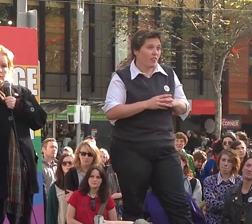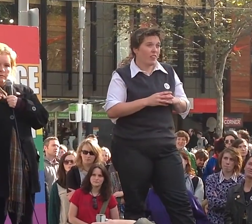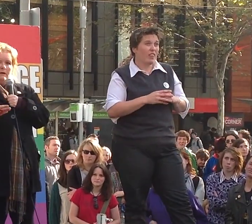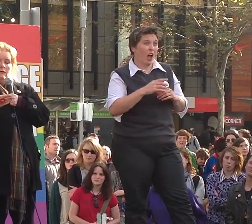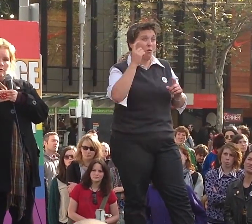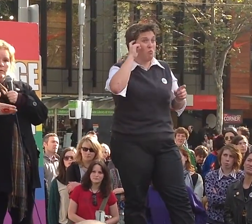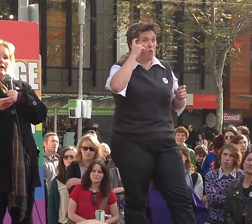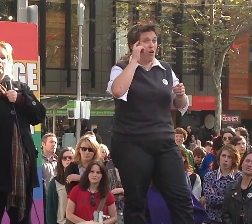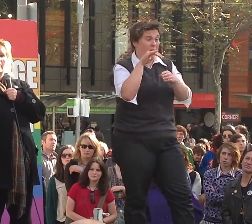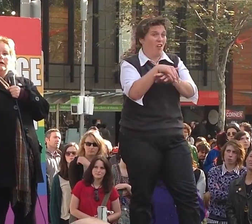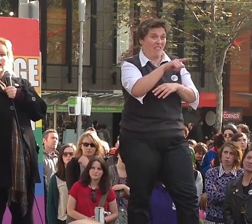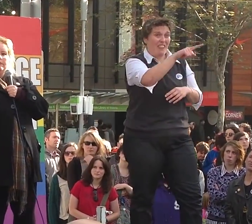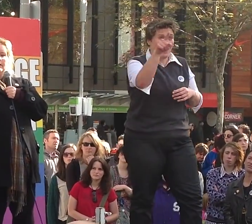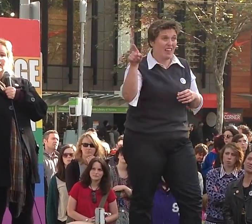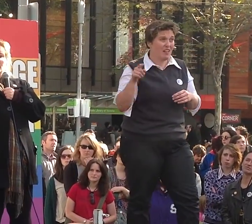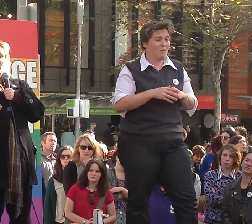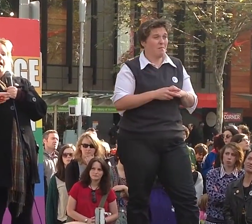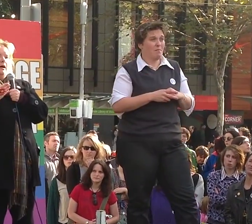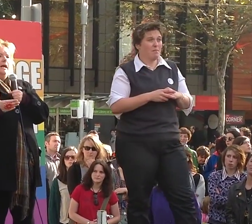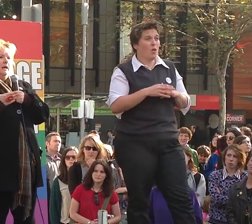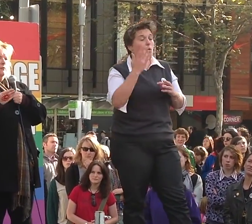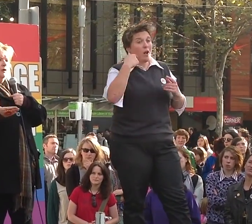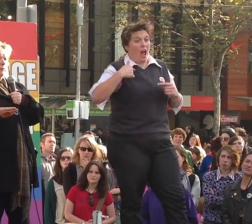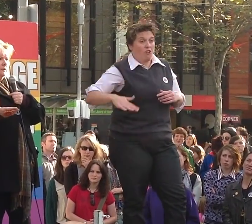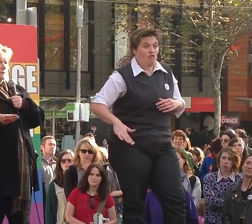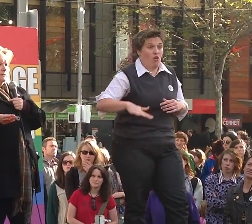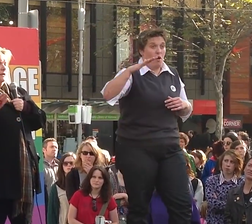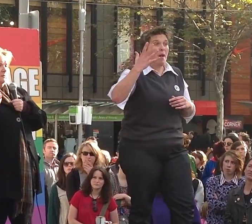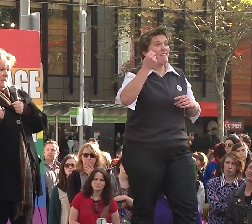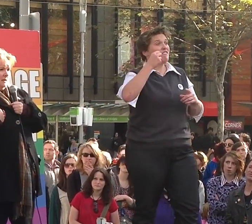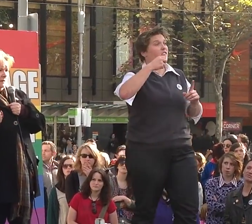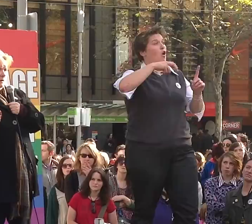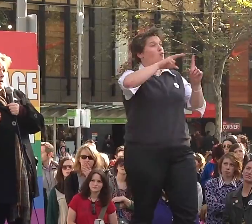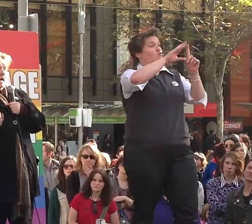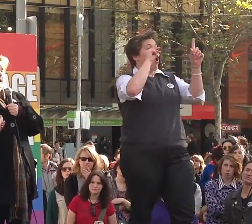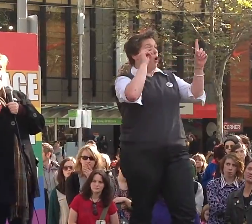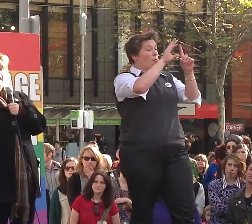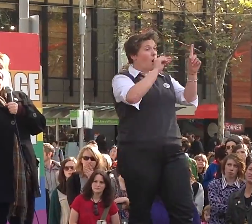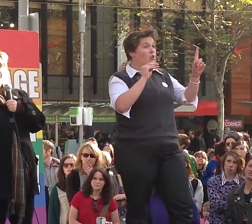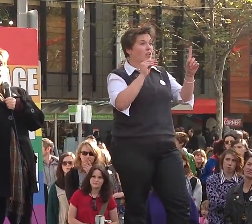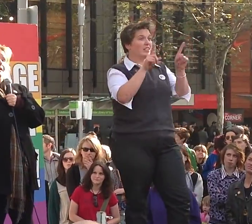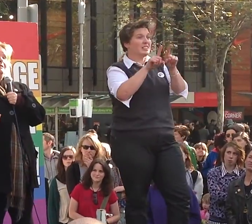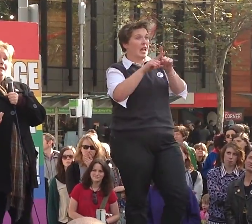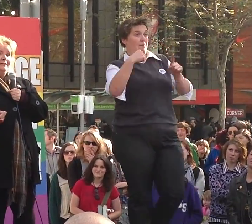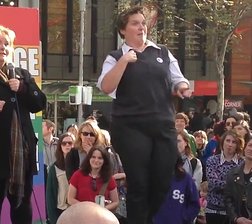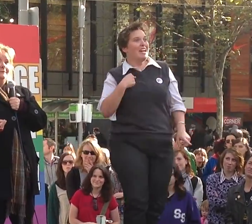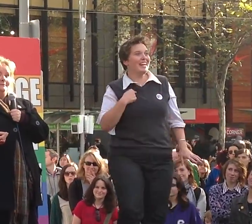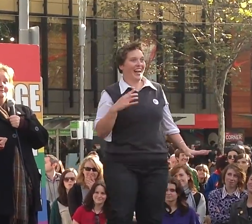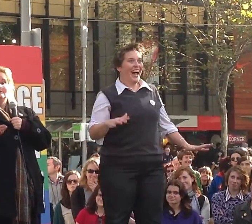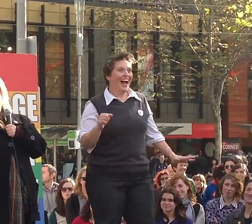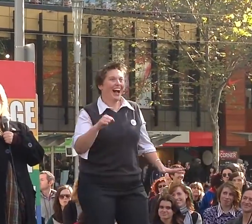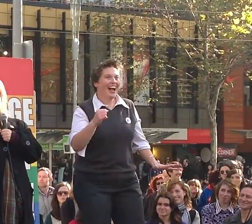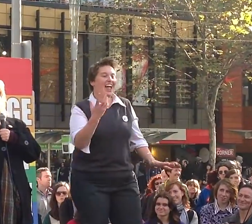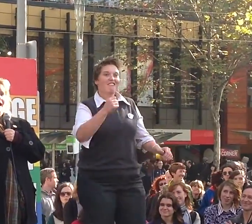know that through my growing up, had I had role models like me, and had I had the president...